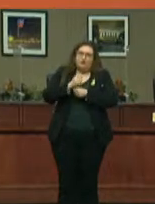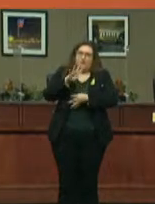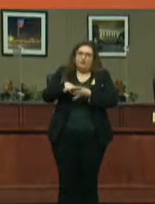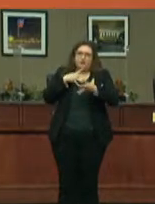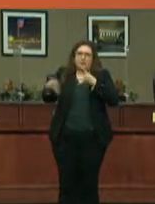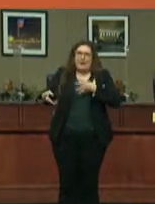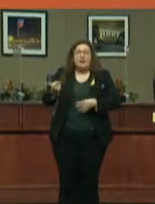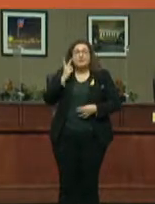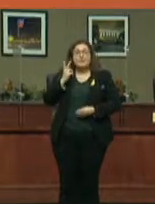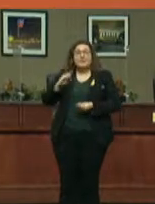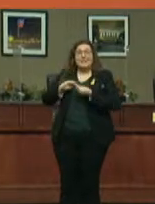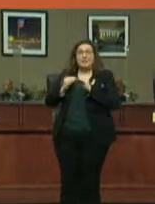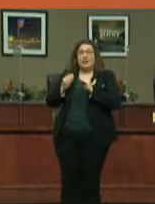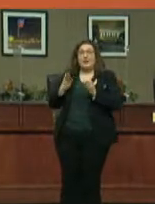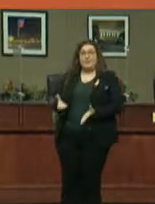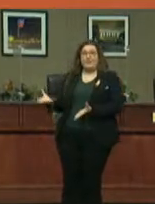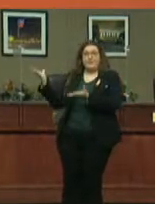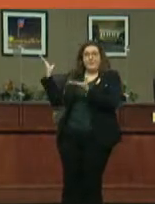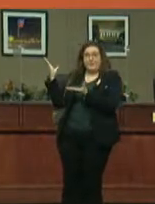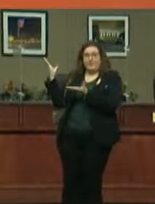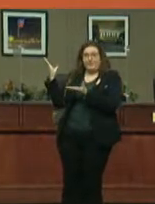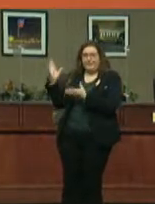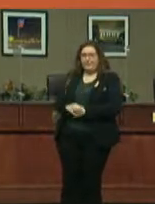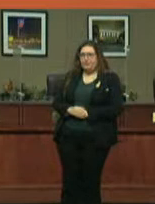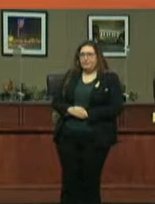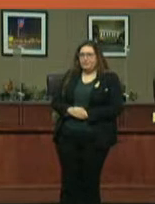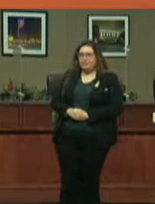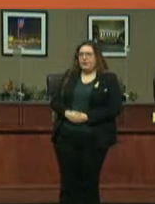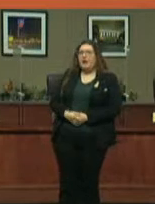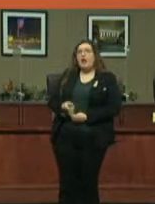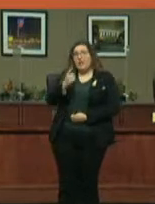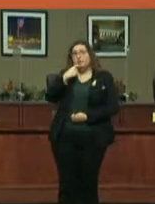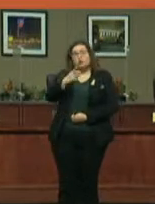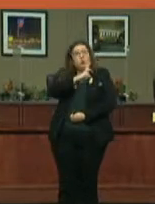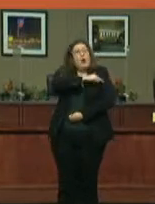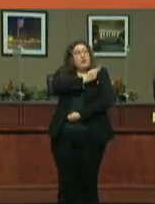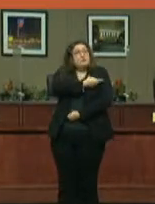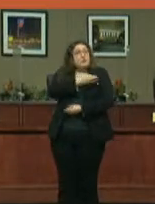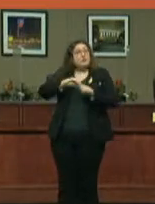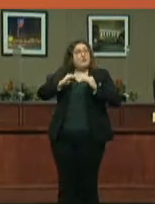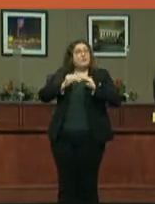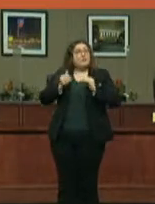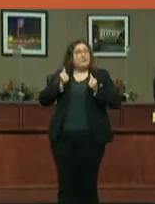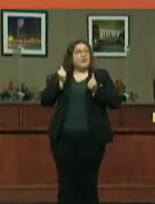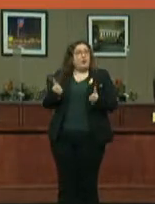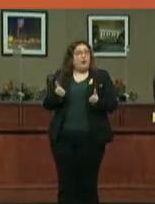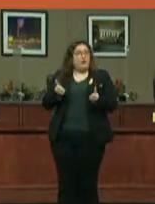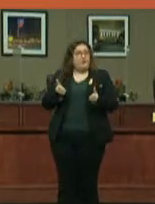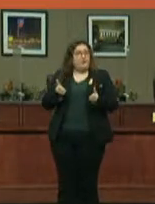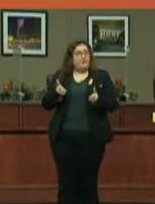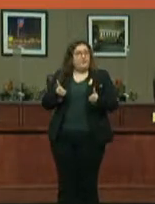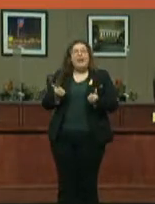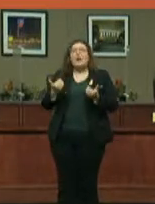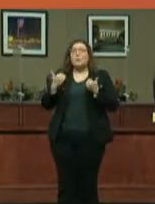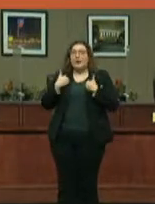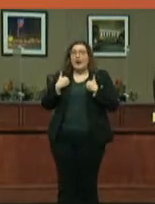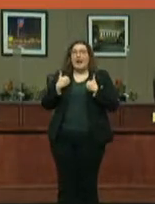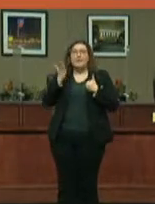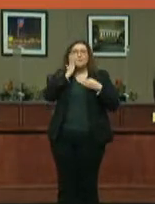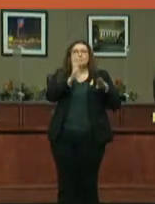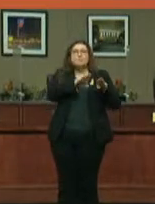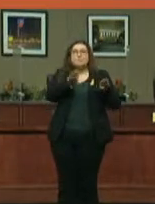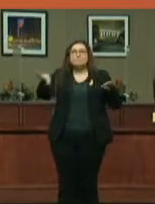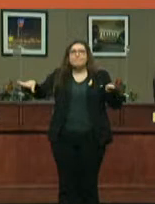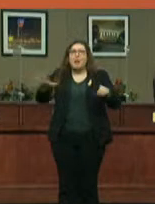I was talking to you that our hospitals continue to perform very well, and we have a healthy census of beds.